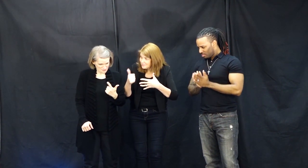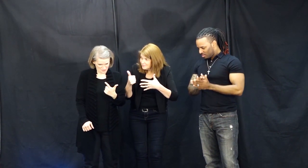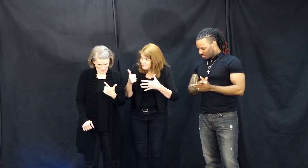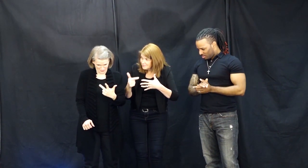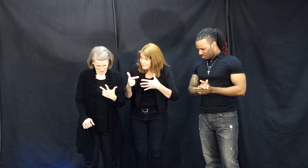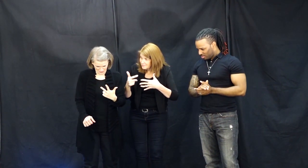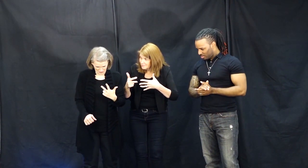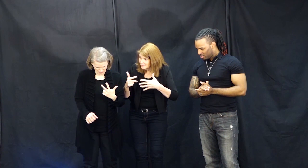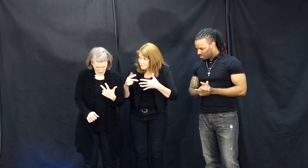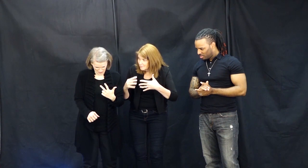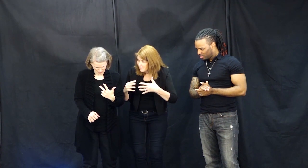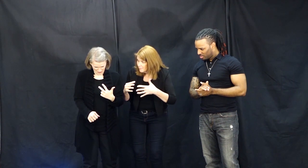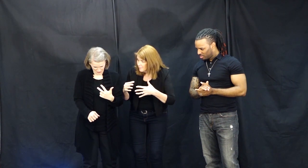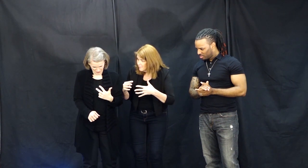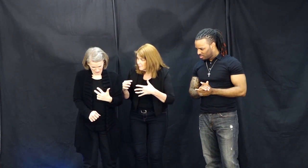6, 7, 8, 9.